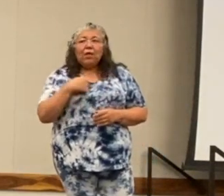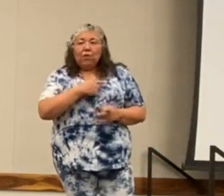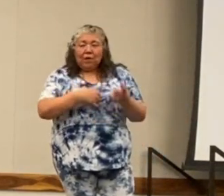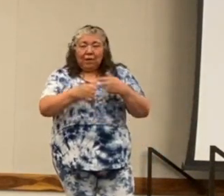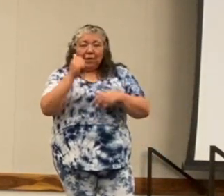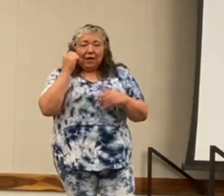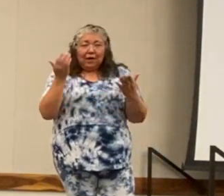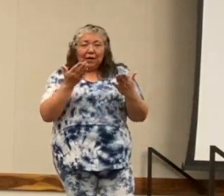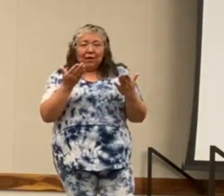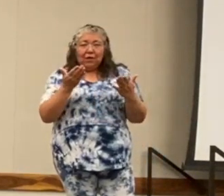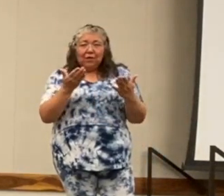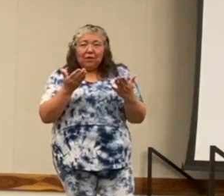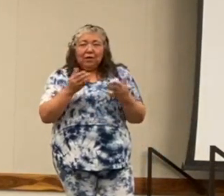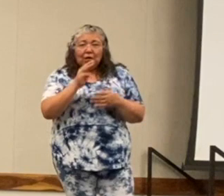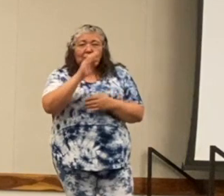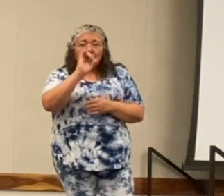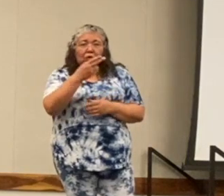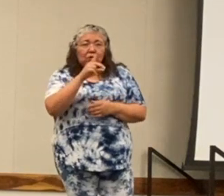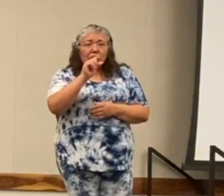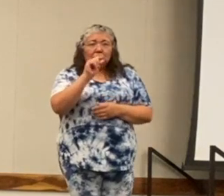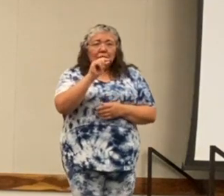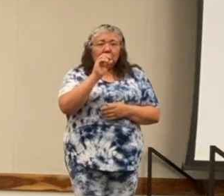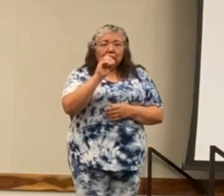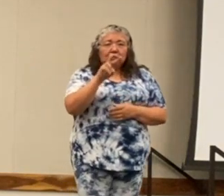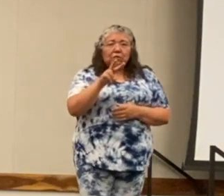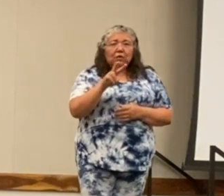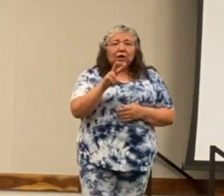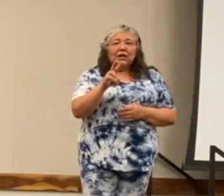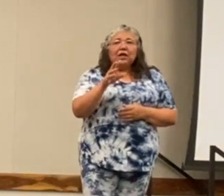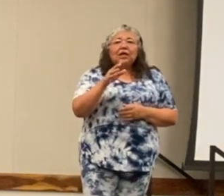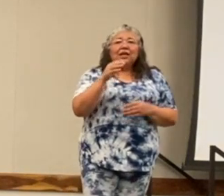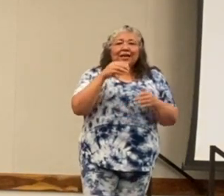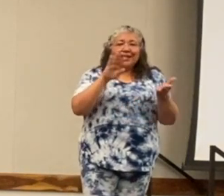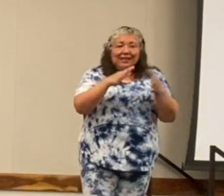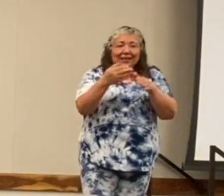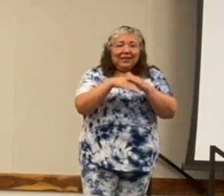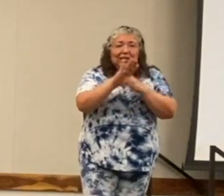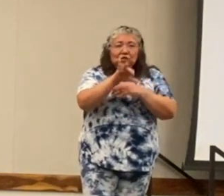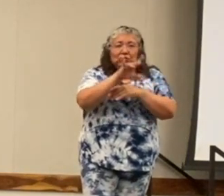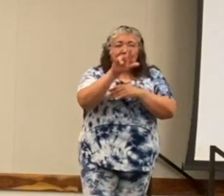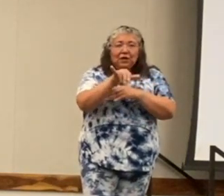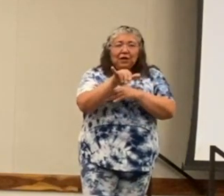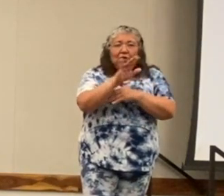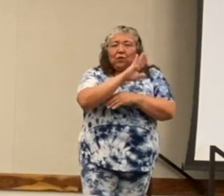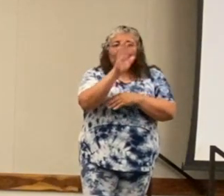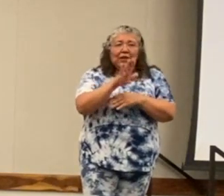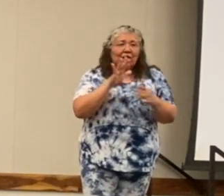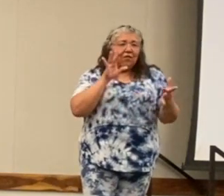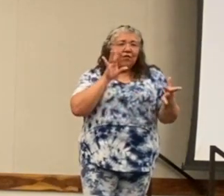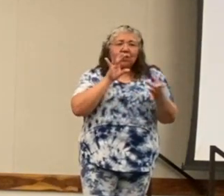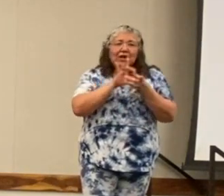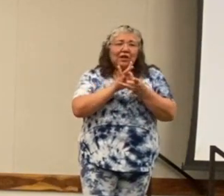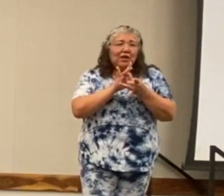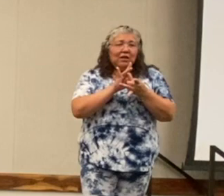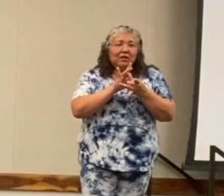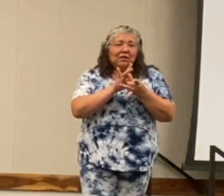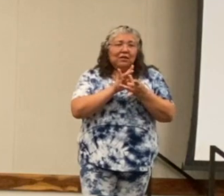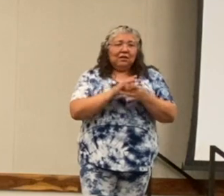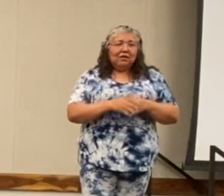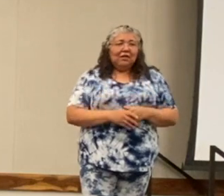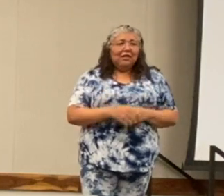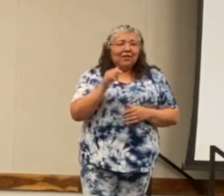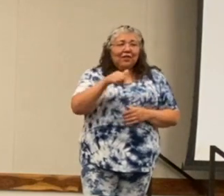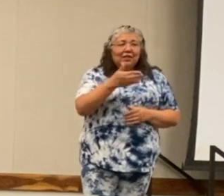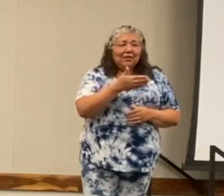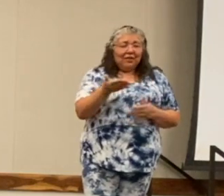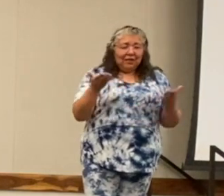back here in March of 2002, and he died in July. And we never connected. The